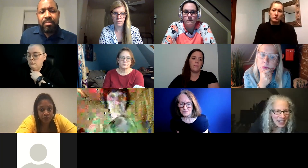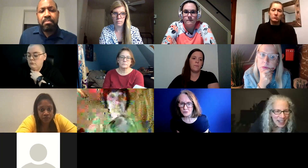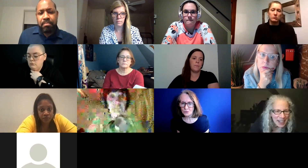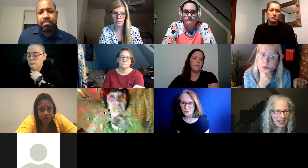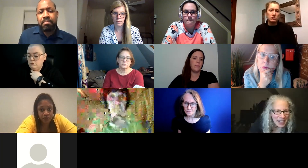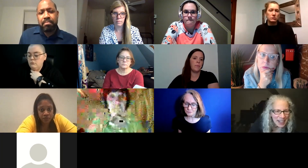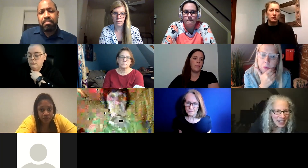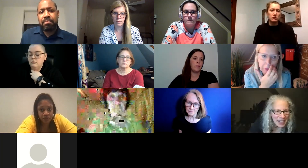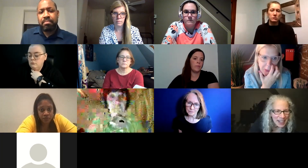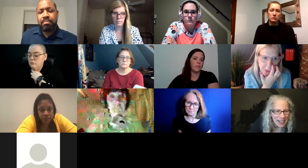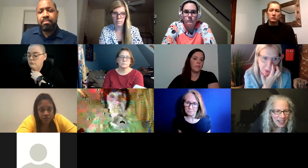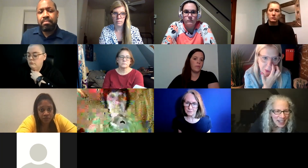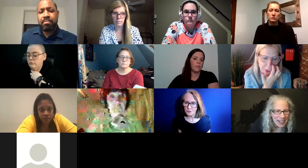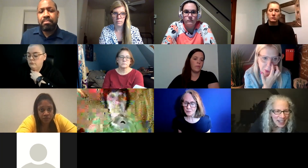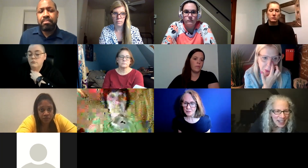So, those are my comments.